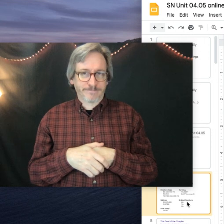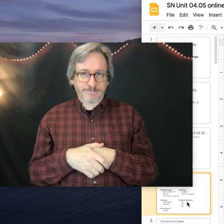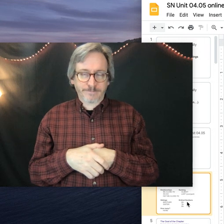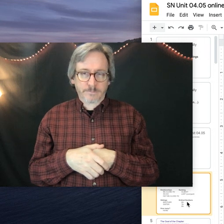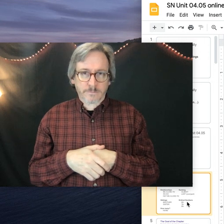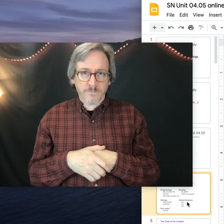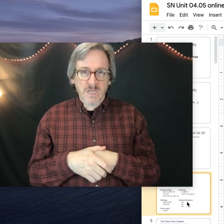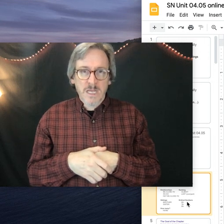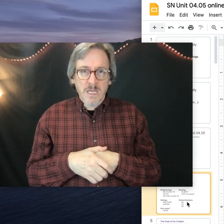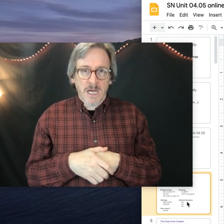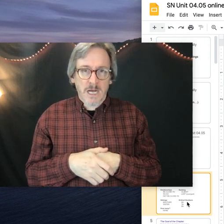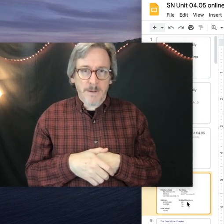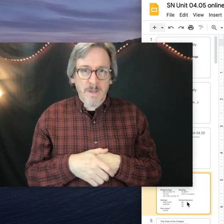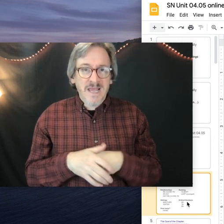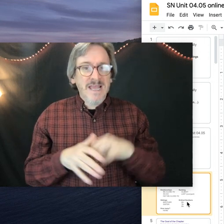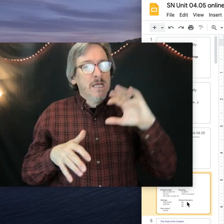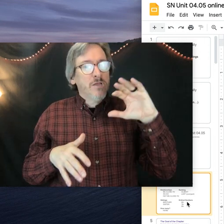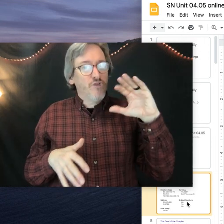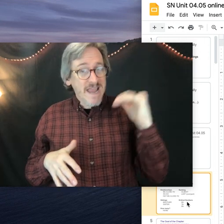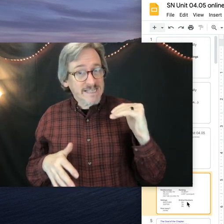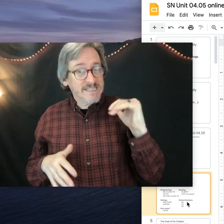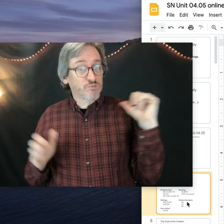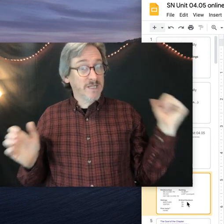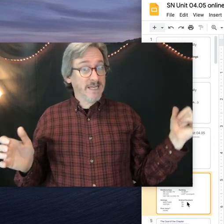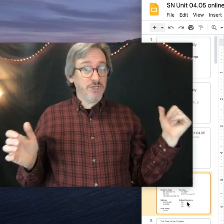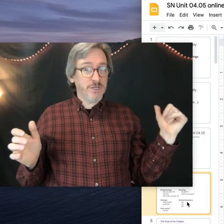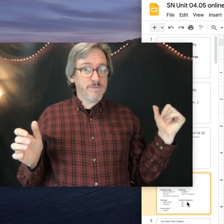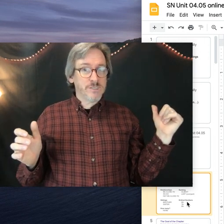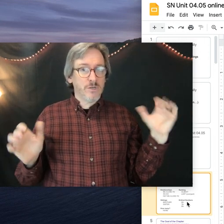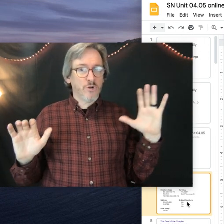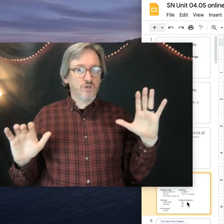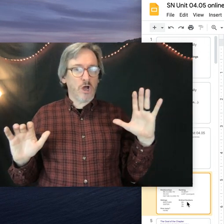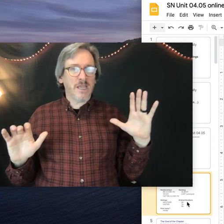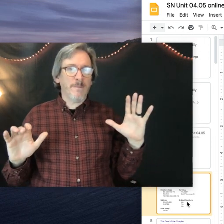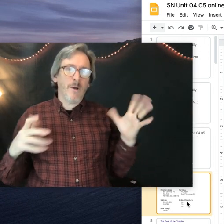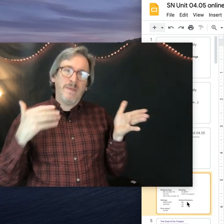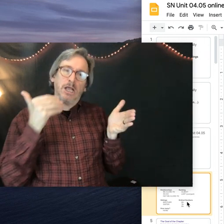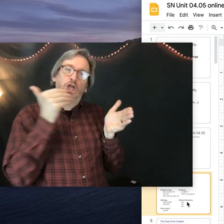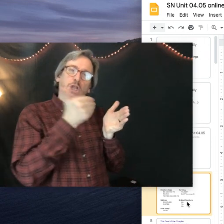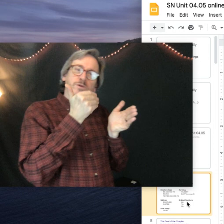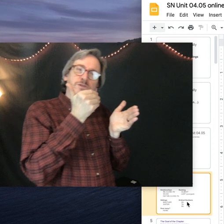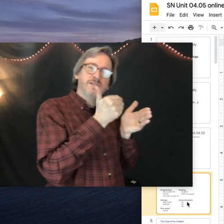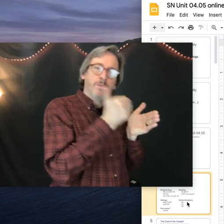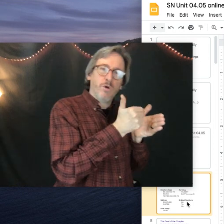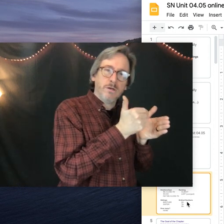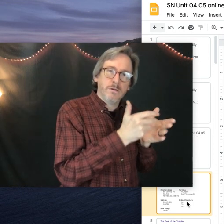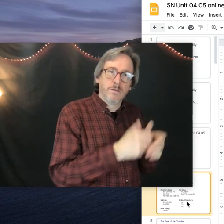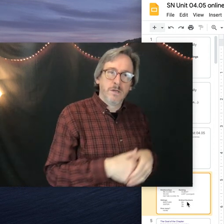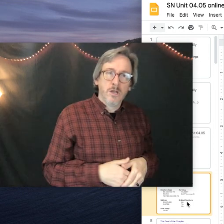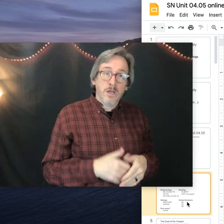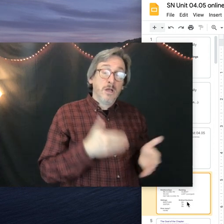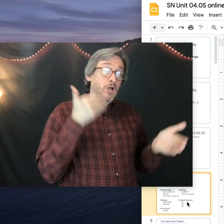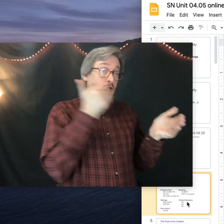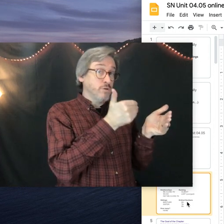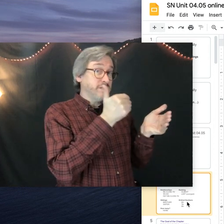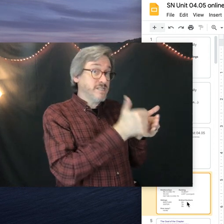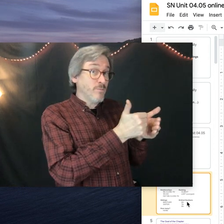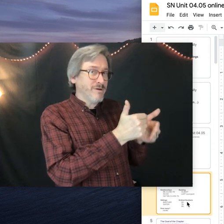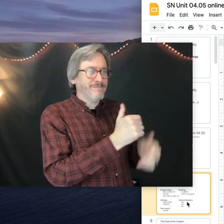changing. The next is relationships. Talking about being close to someone,